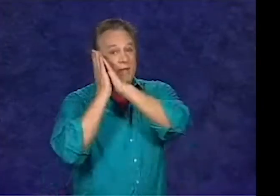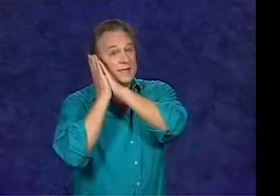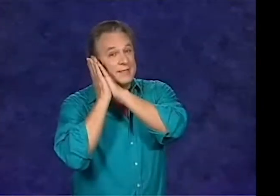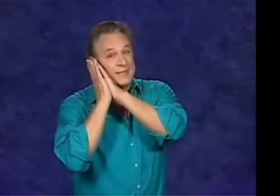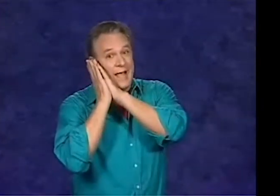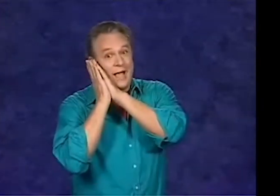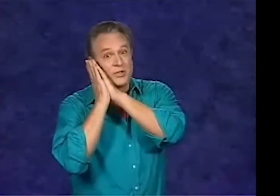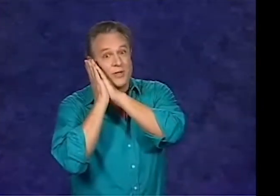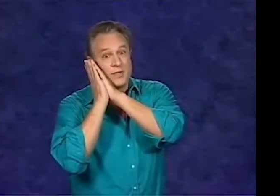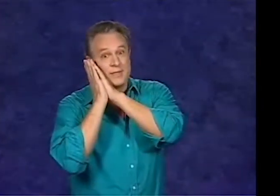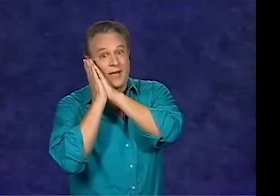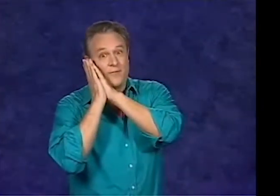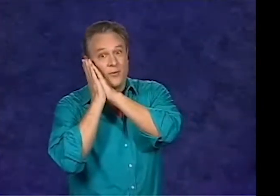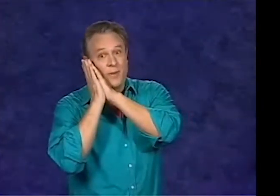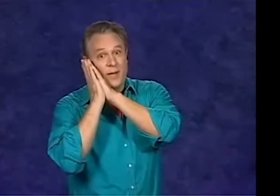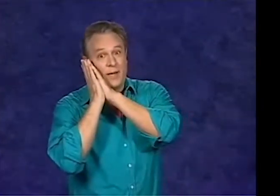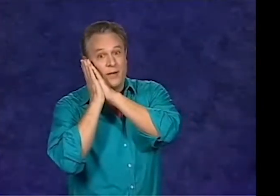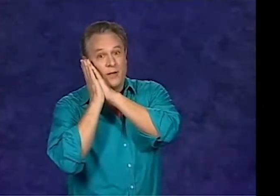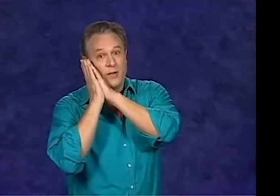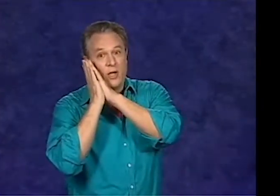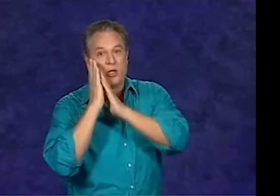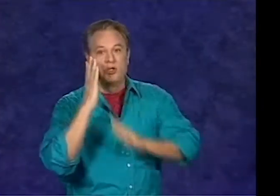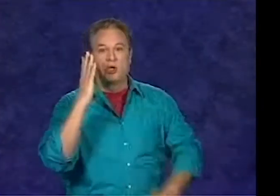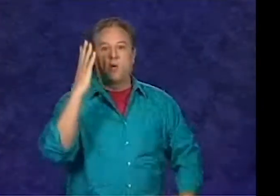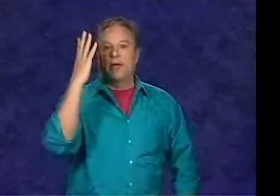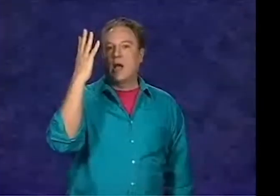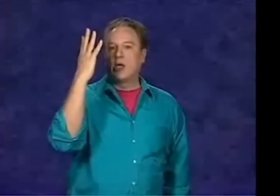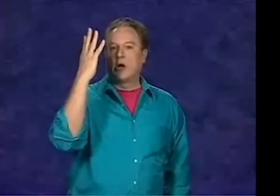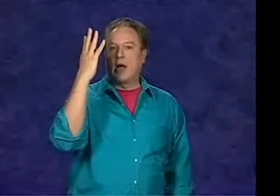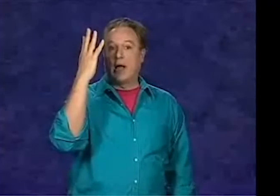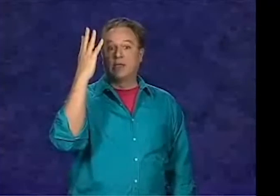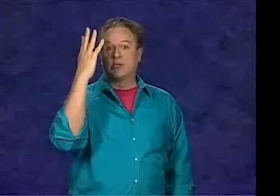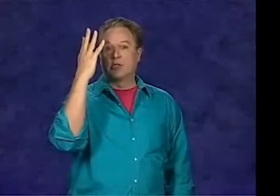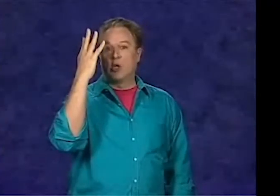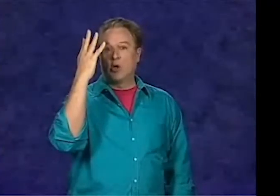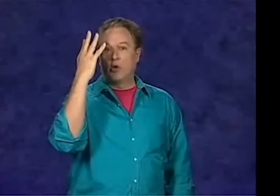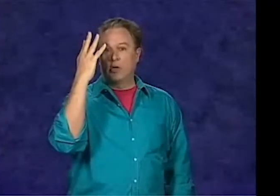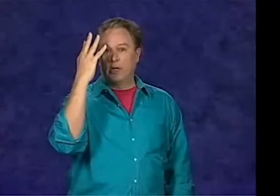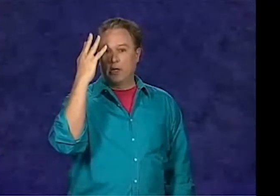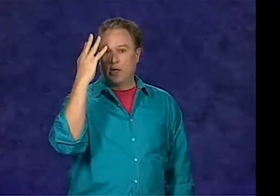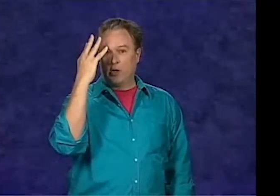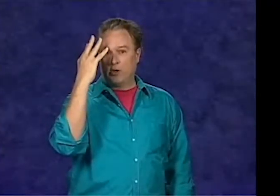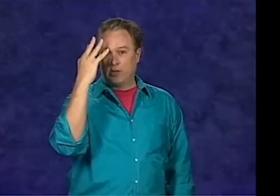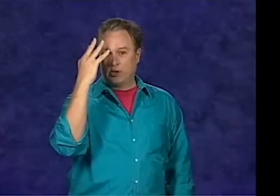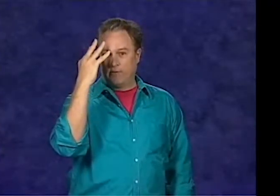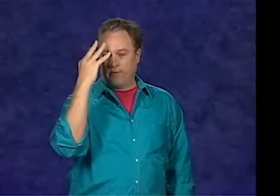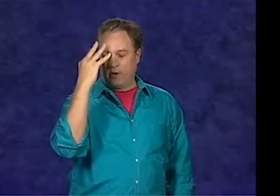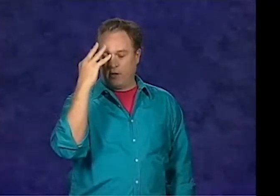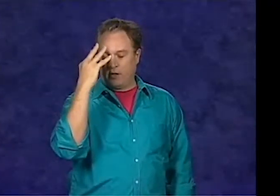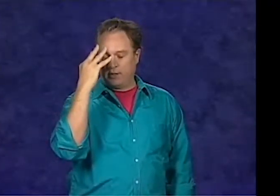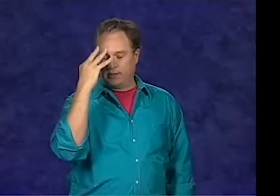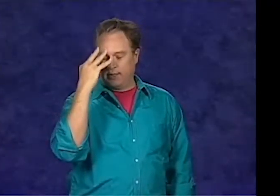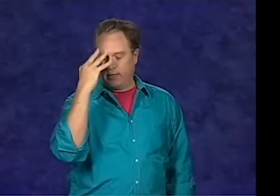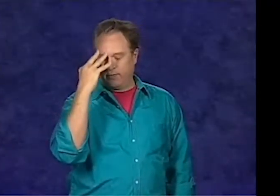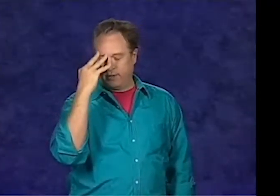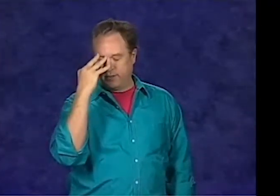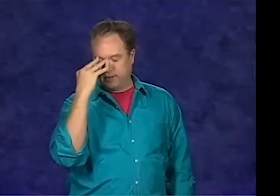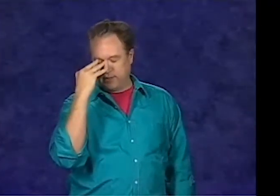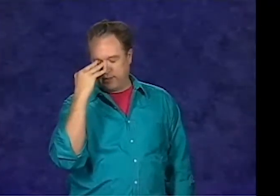This is actually the sign for bed. Showing how your eyes slowly close as you fall asleep is a sign